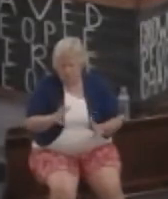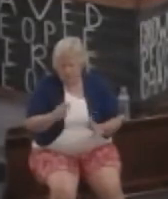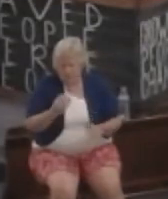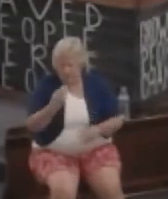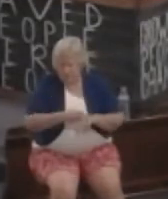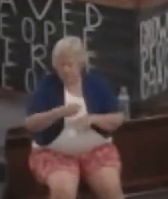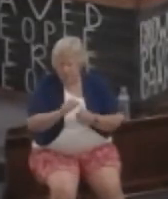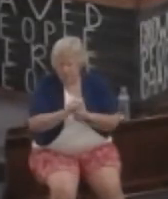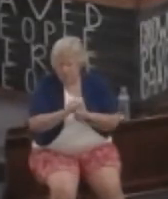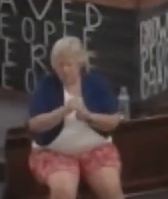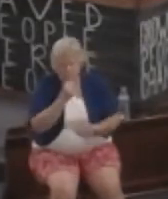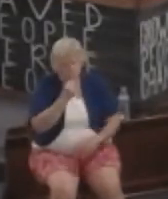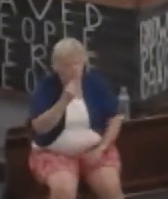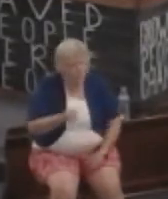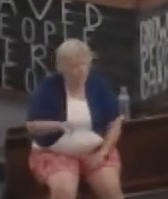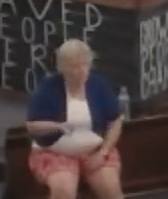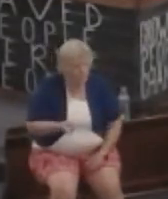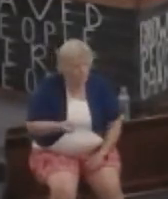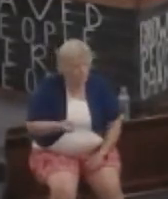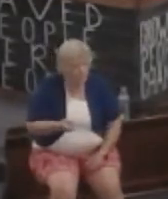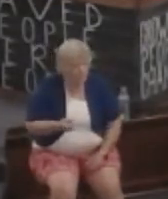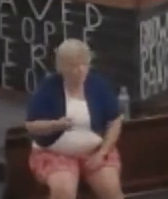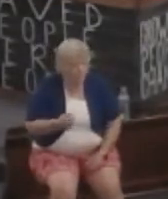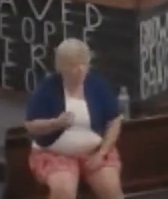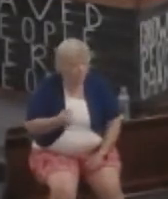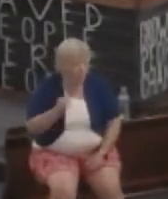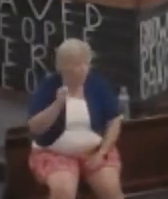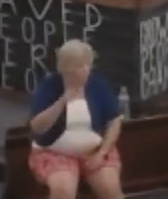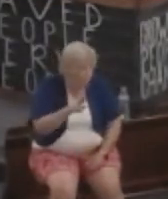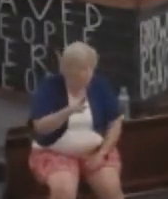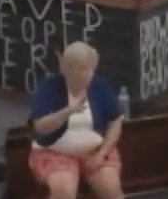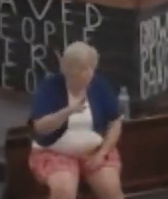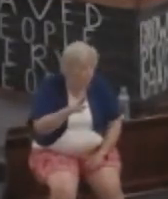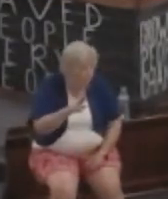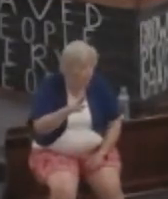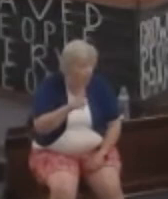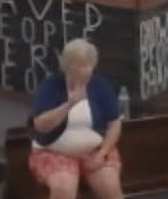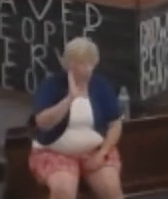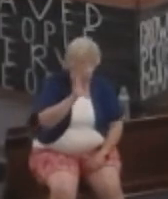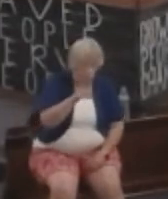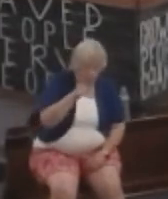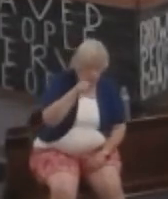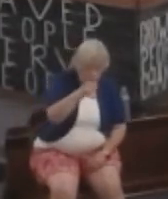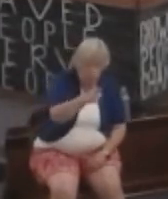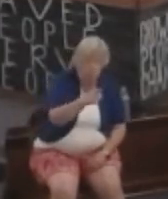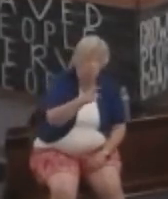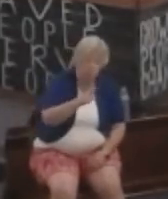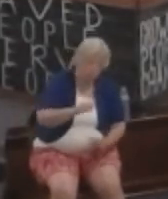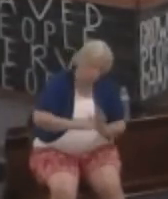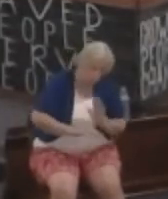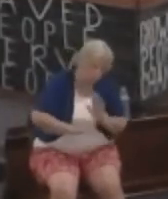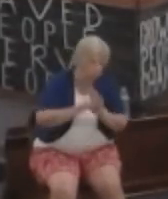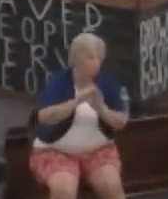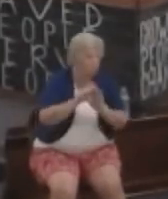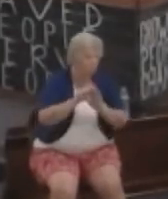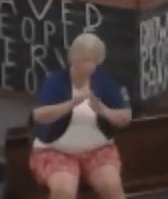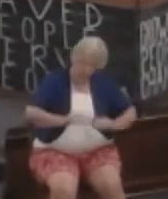So the question is, are you going to embrace your infancy or grow in